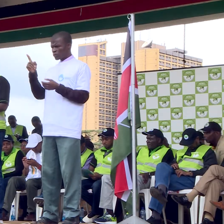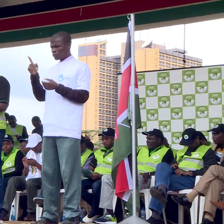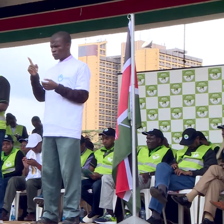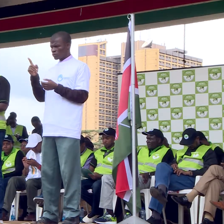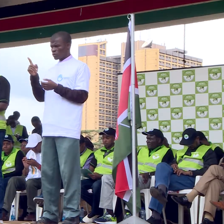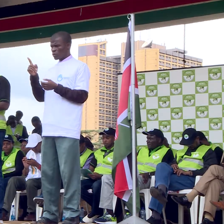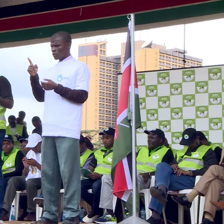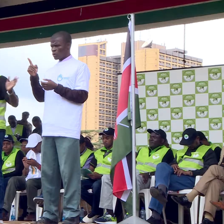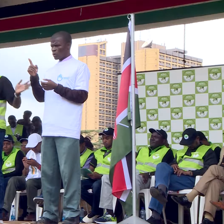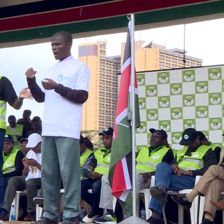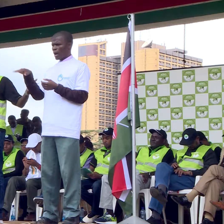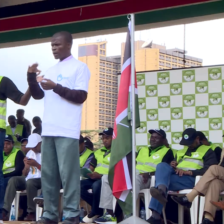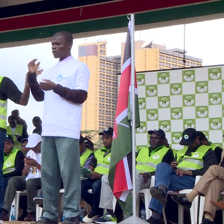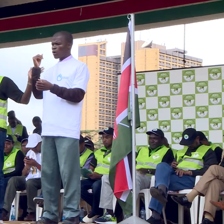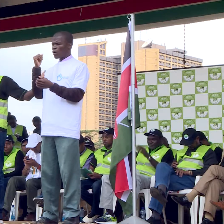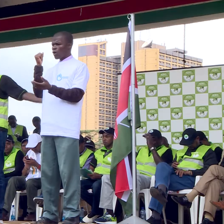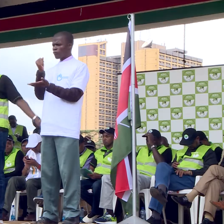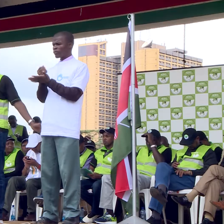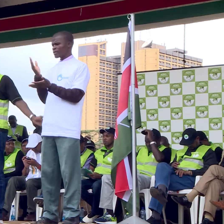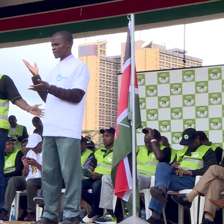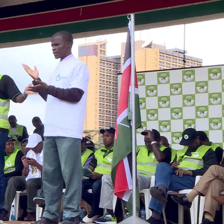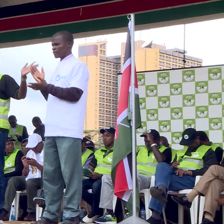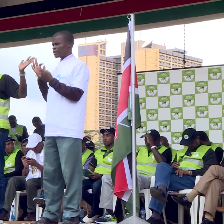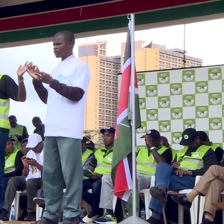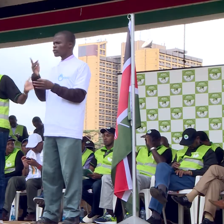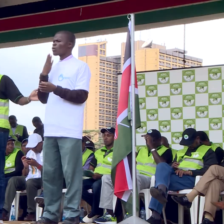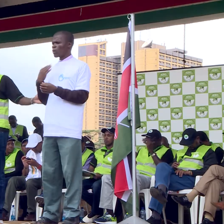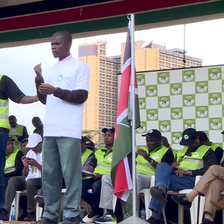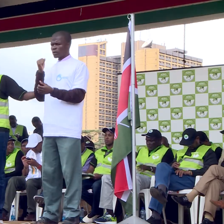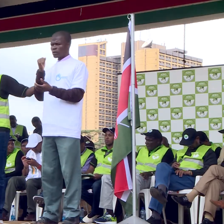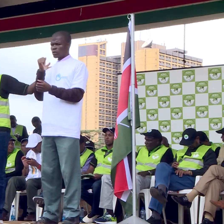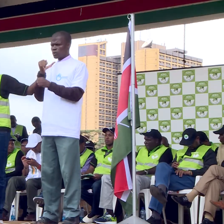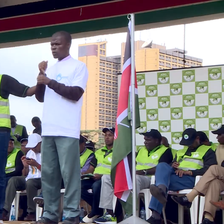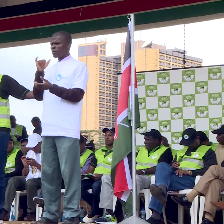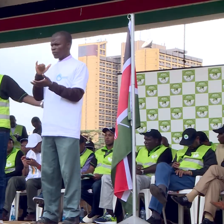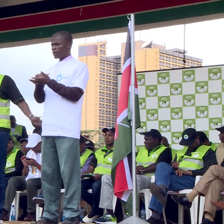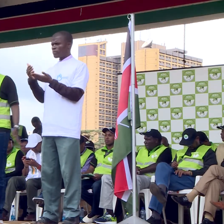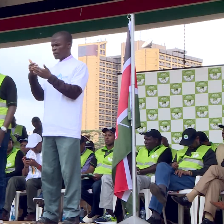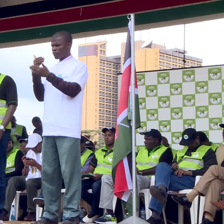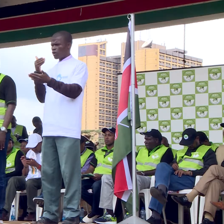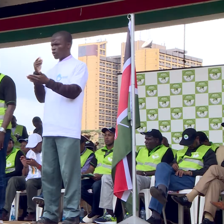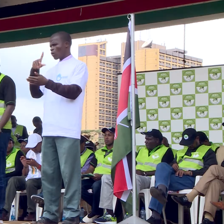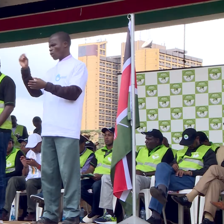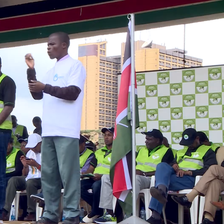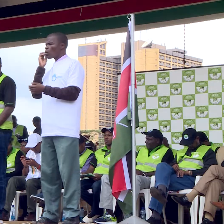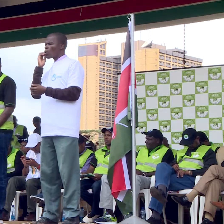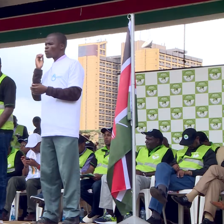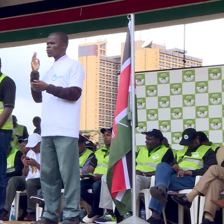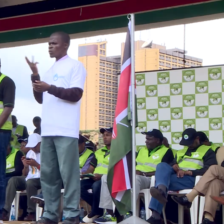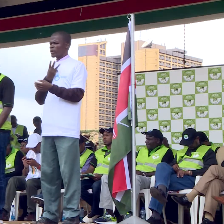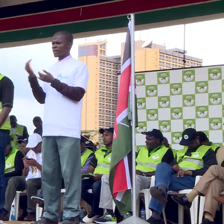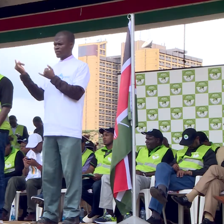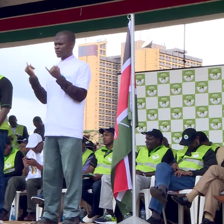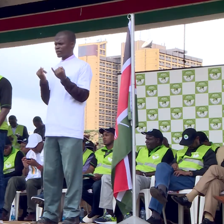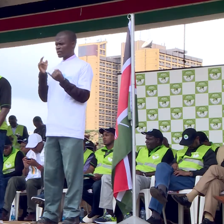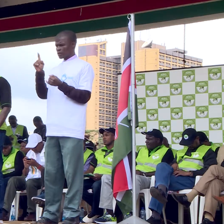will be doing that, and even here, if you want to do so before we leave here, we invite you to change particulars